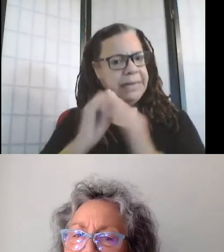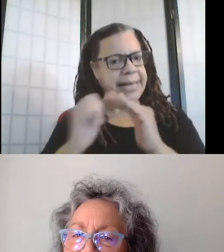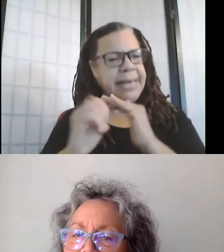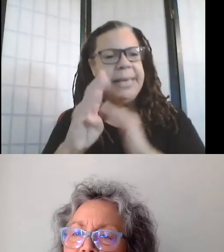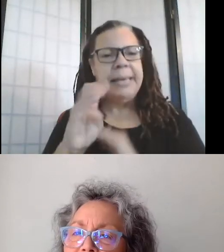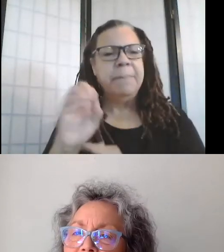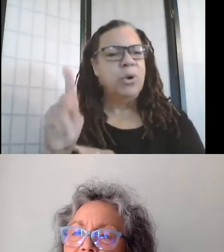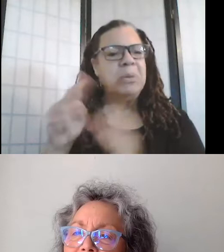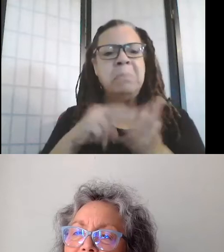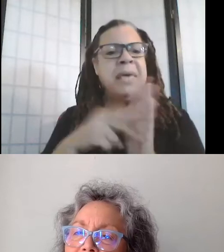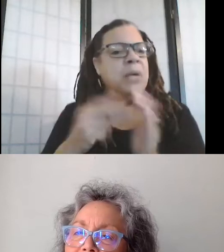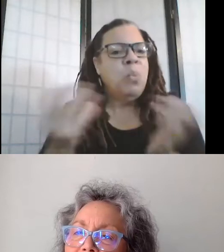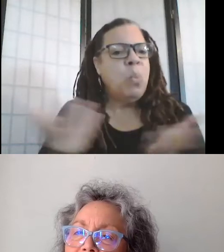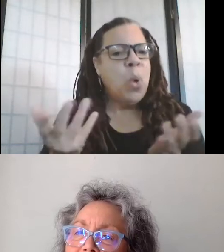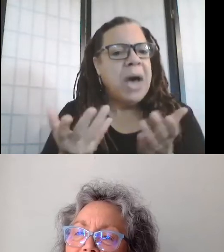is that?